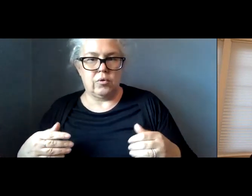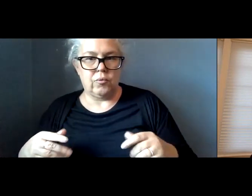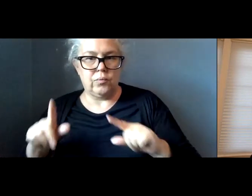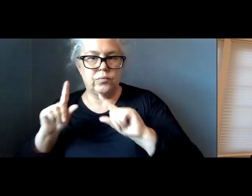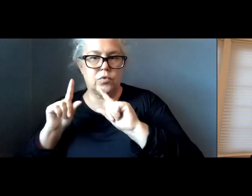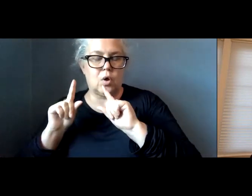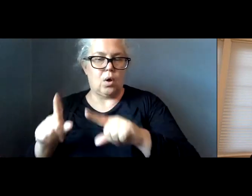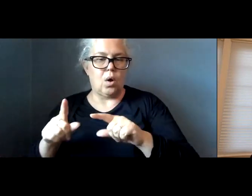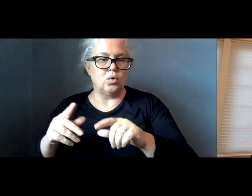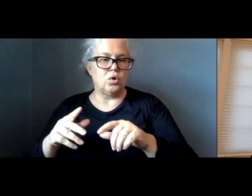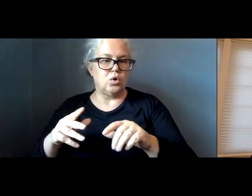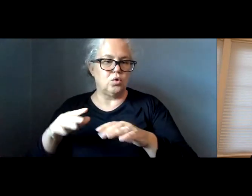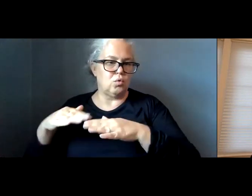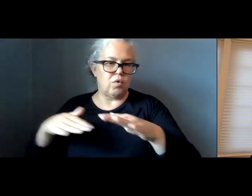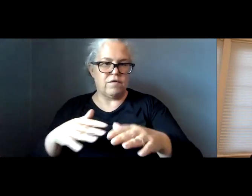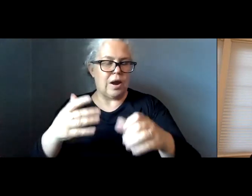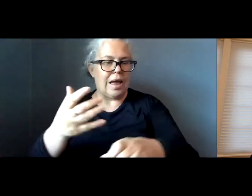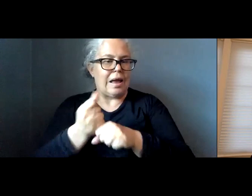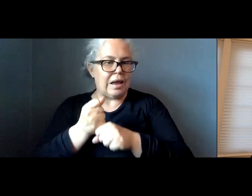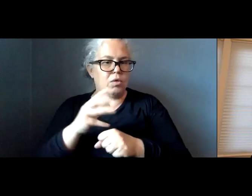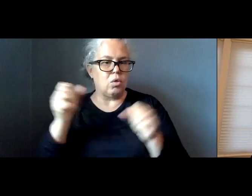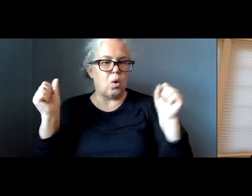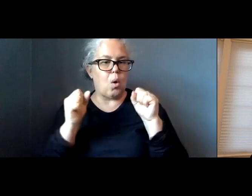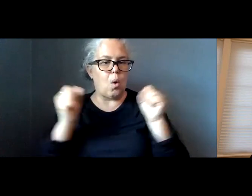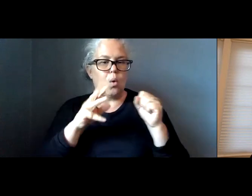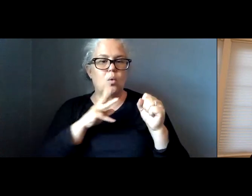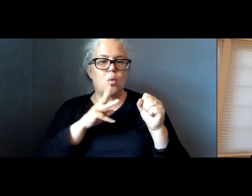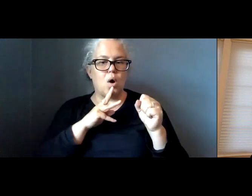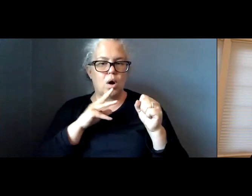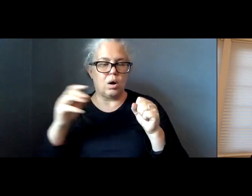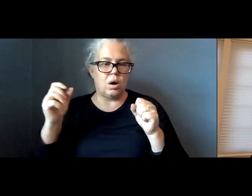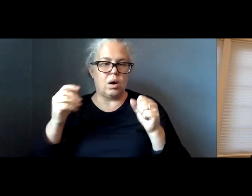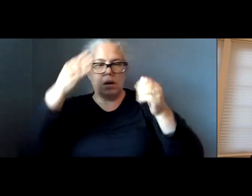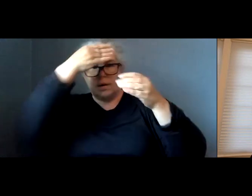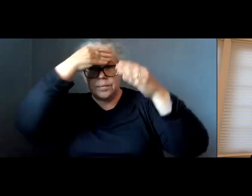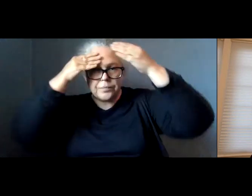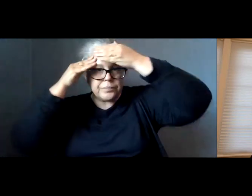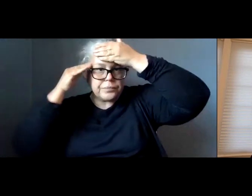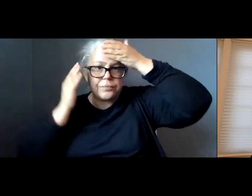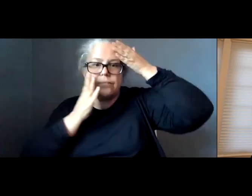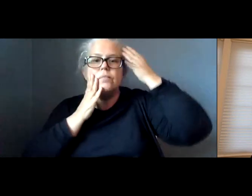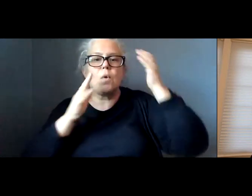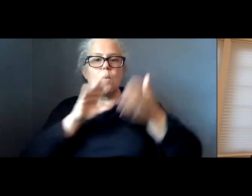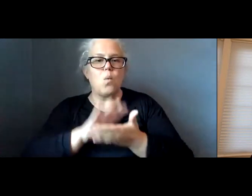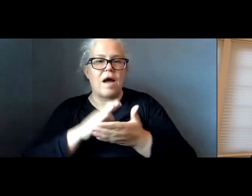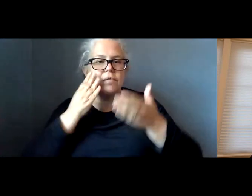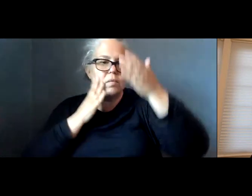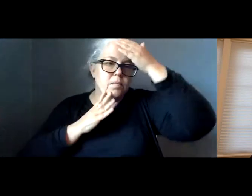into the stream, get the cold water and bring it back. And we wiped Barbara's face and kept